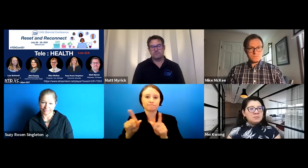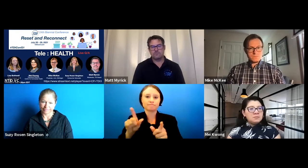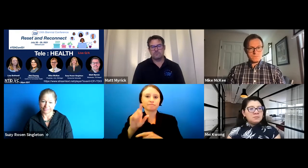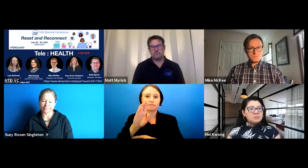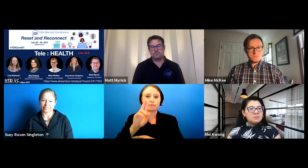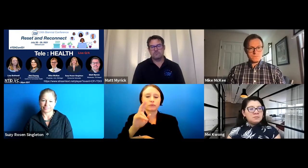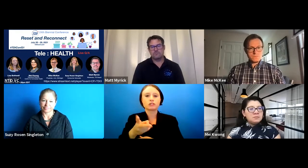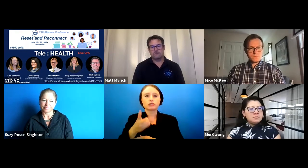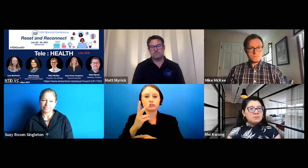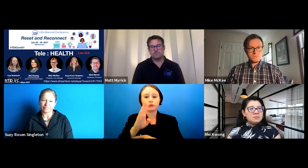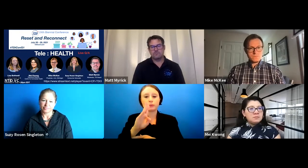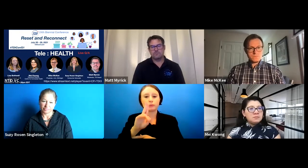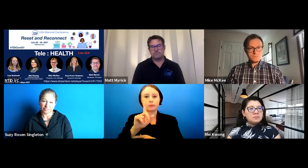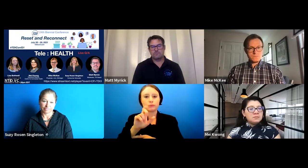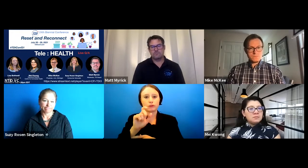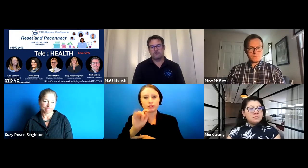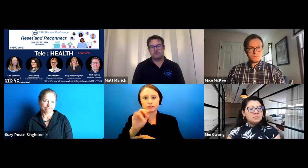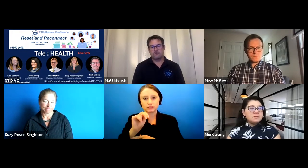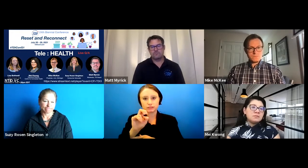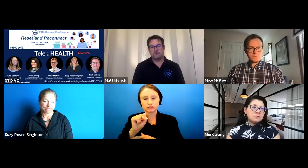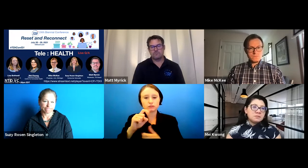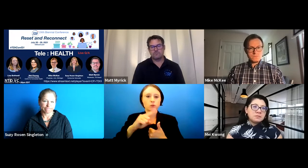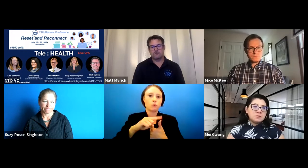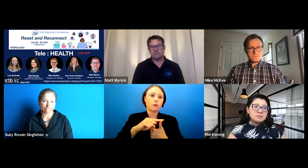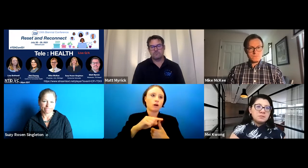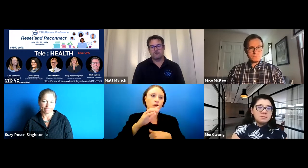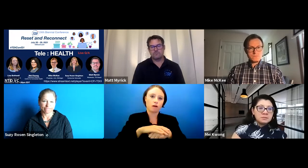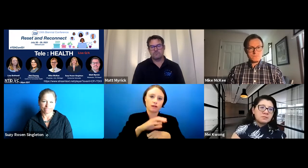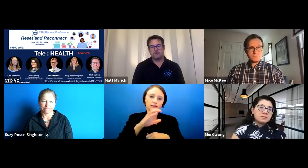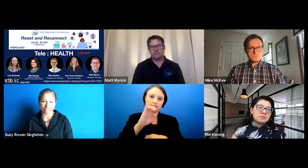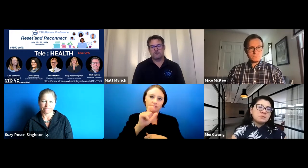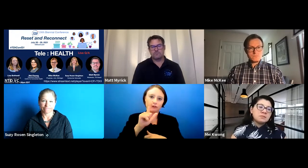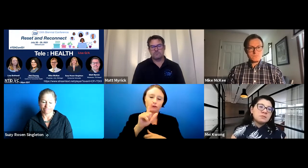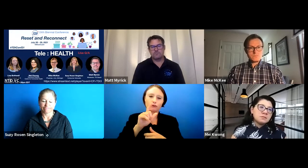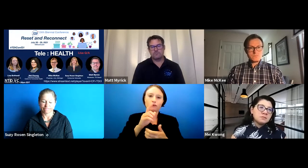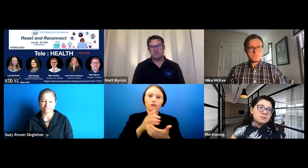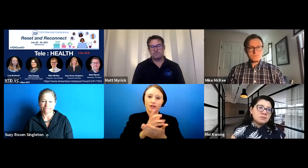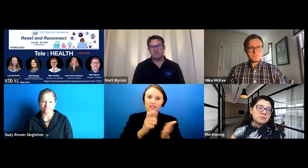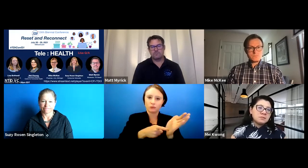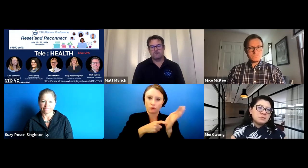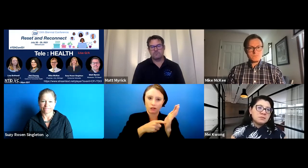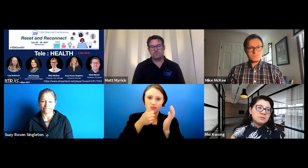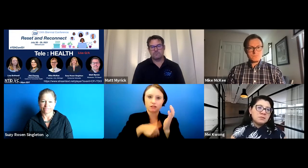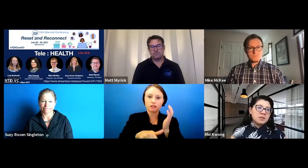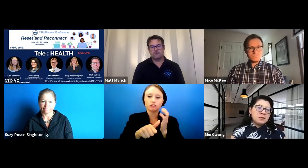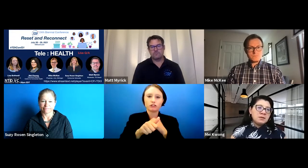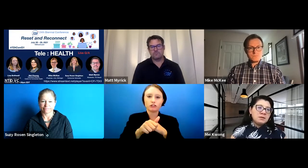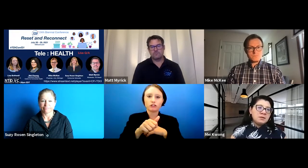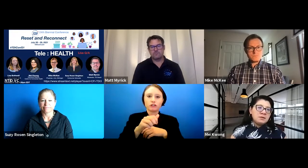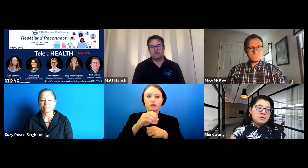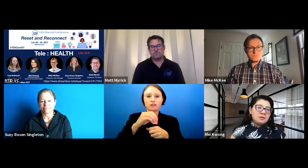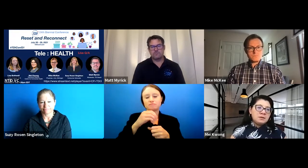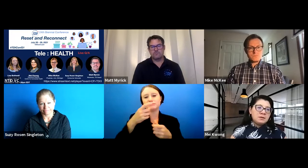OCR. And the OCR has released two bulletins. One of those is regarding civil